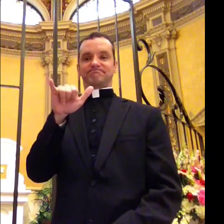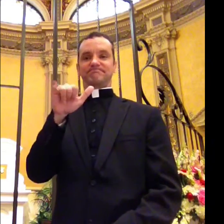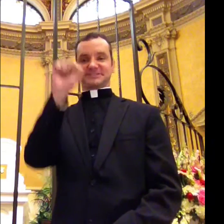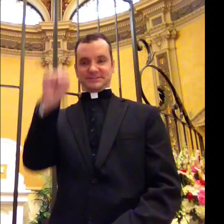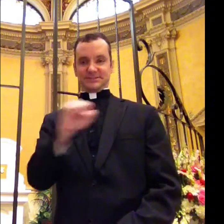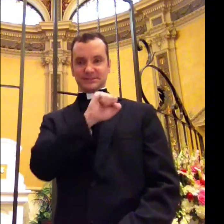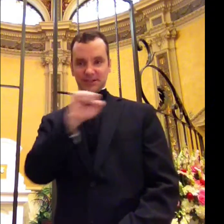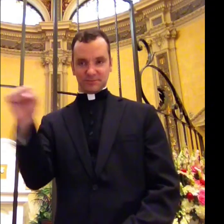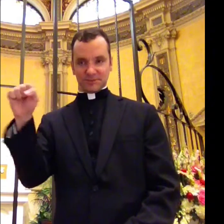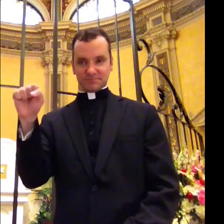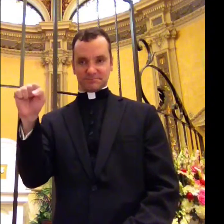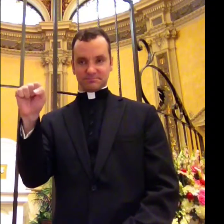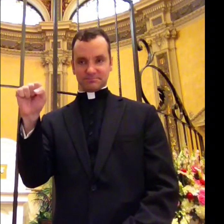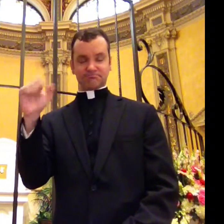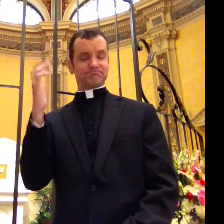The Sacrament of the Eucharist.